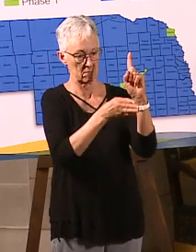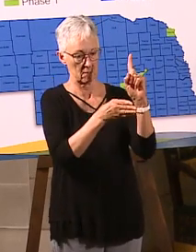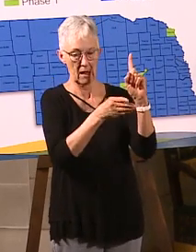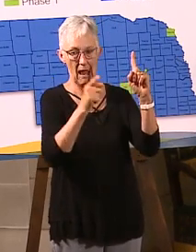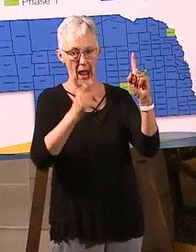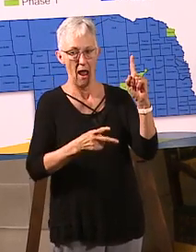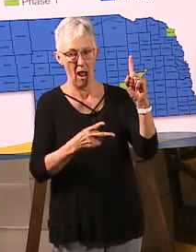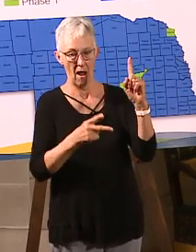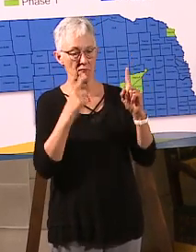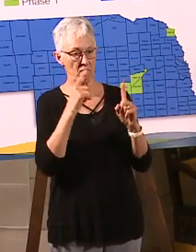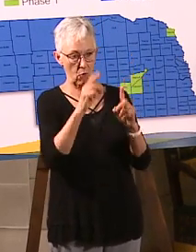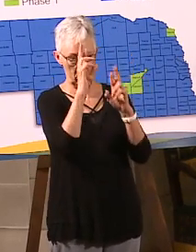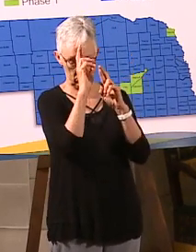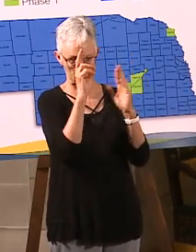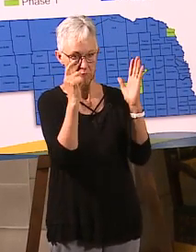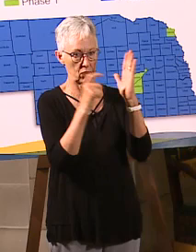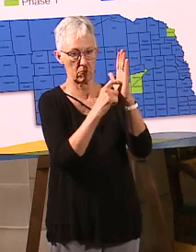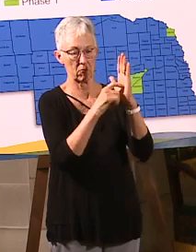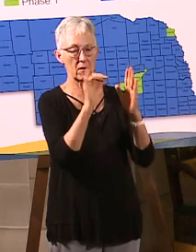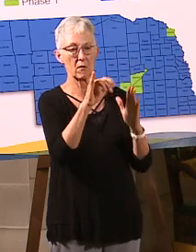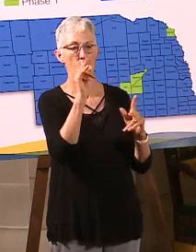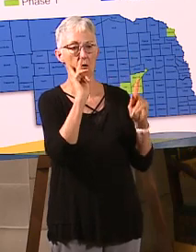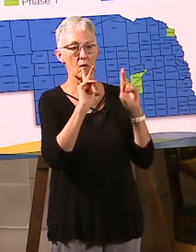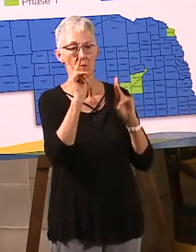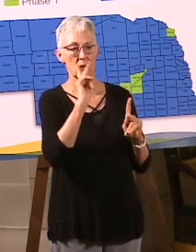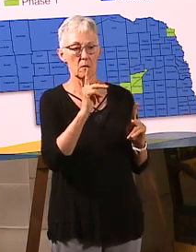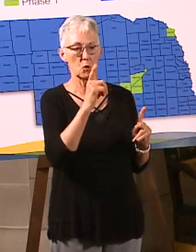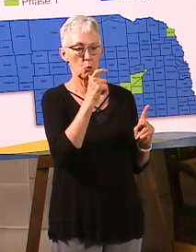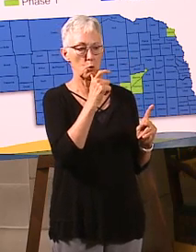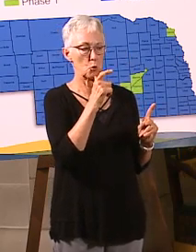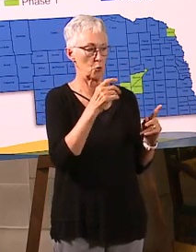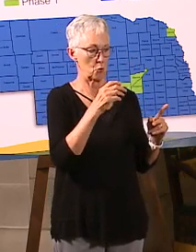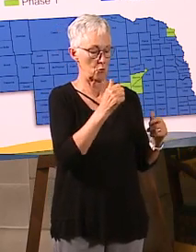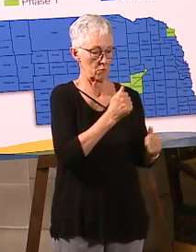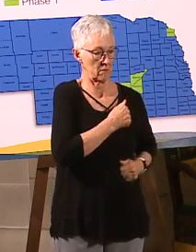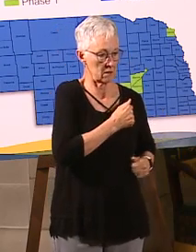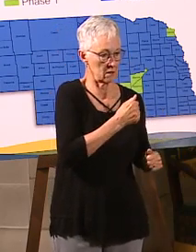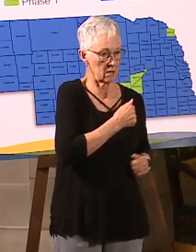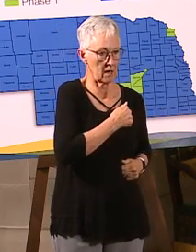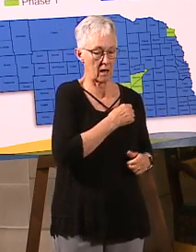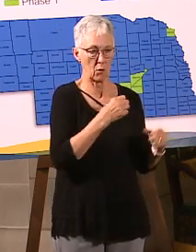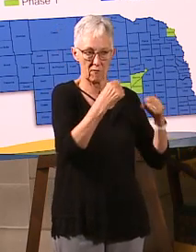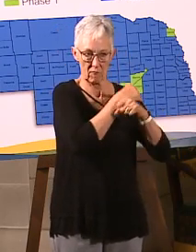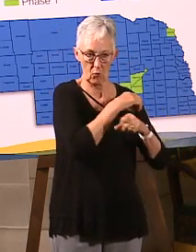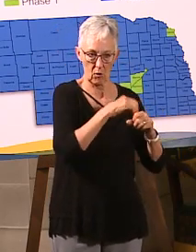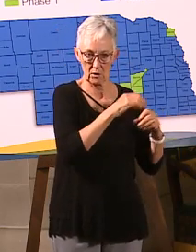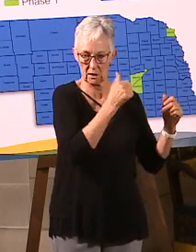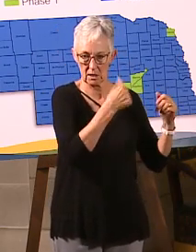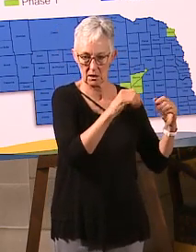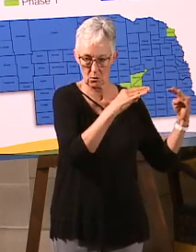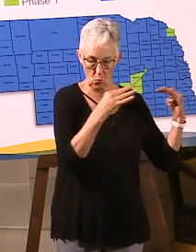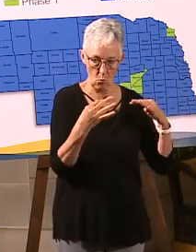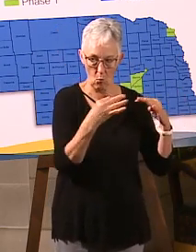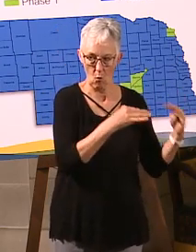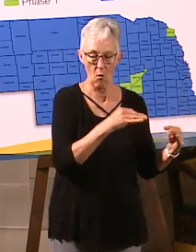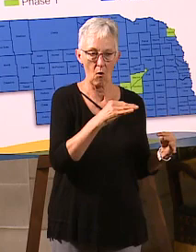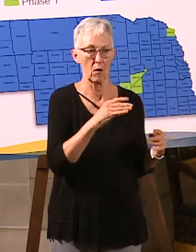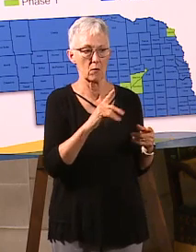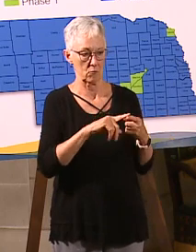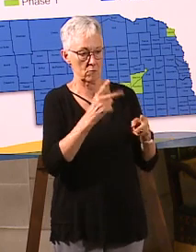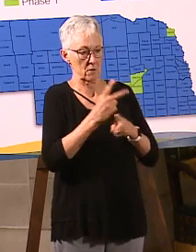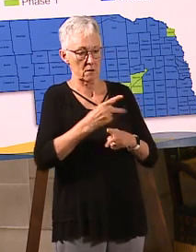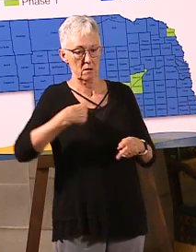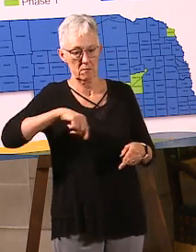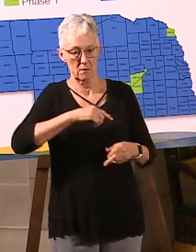our freedoms, as well as recognizing our veterans and their families who have sacrificed to keep us free here at home. In